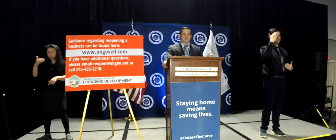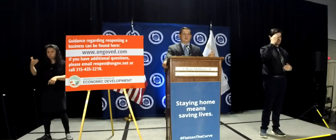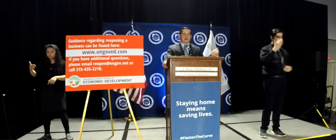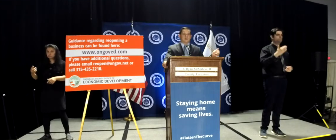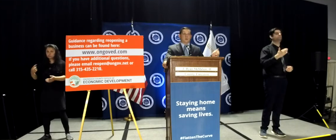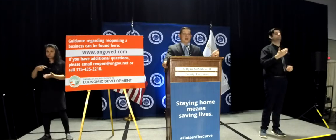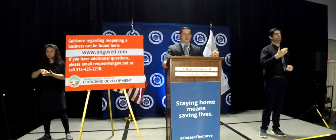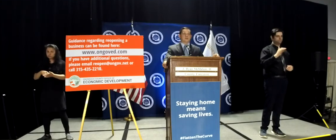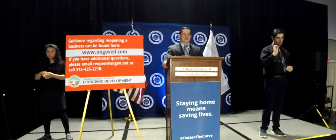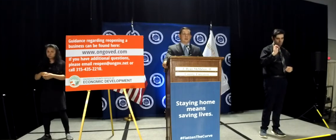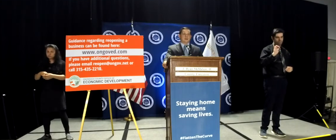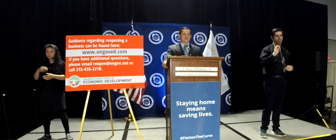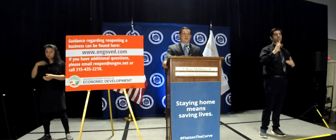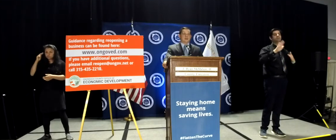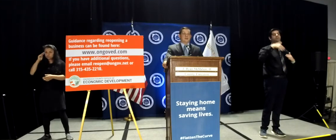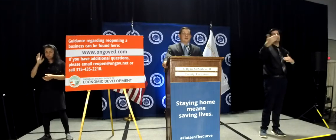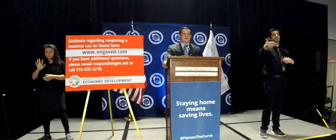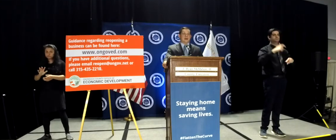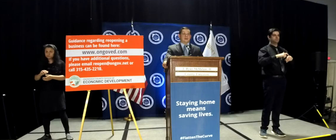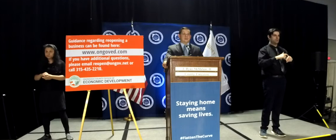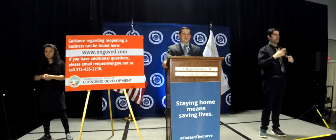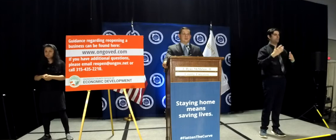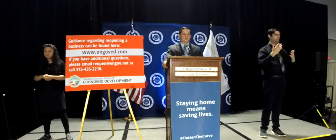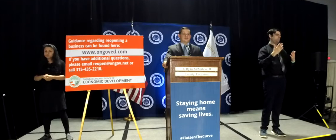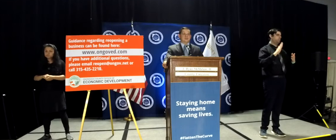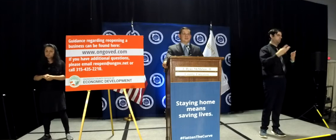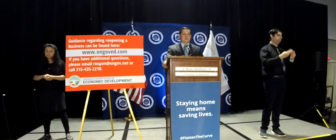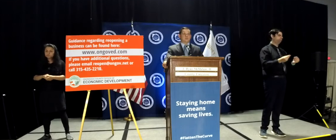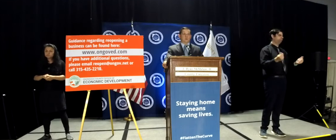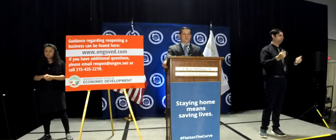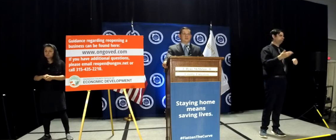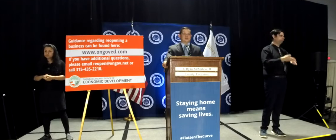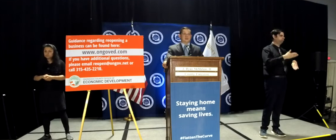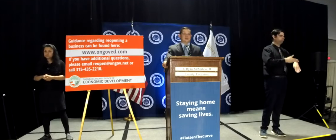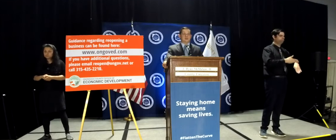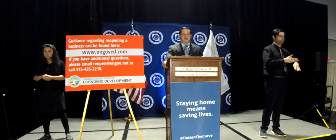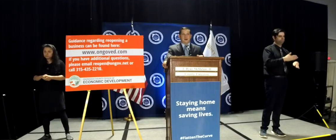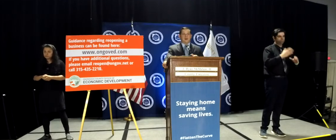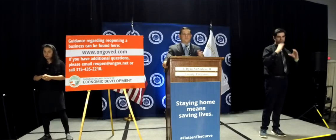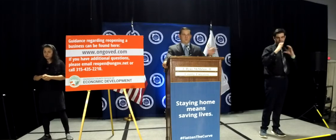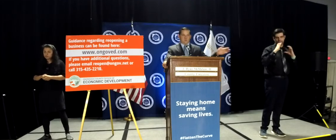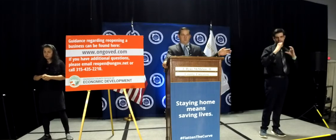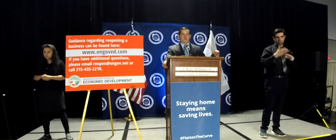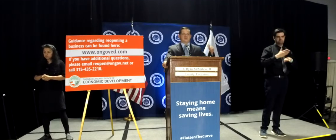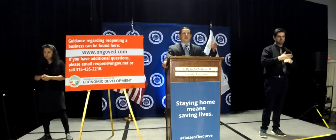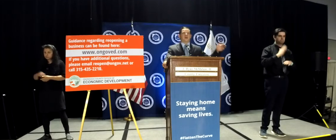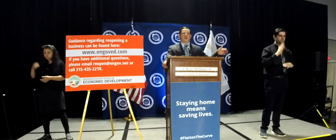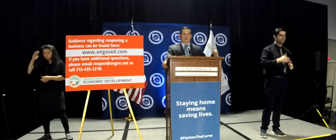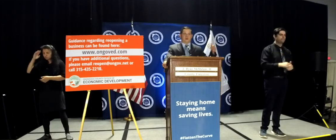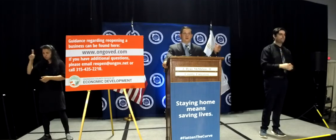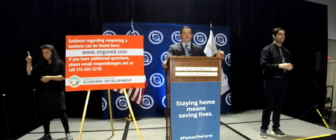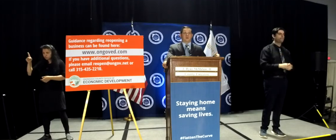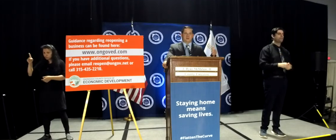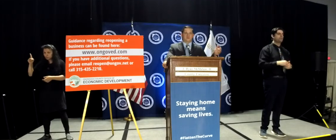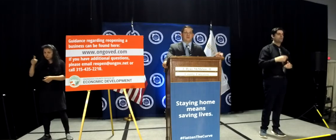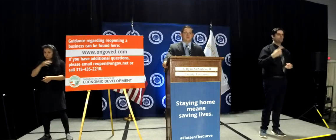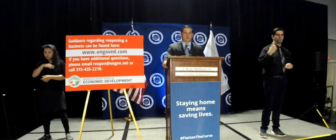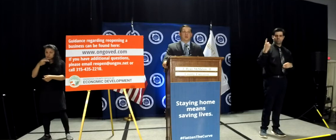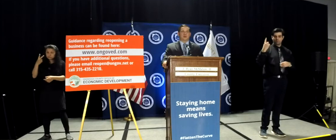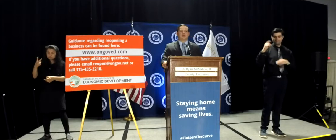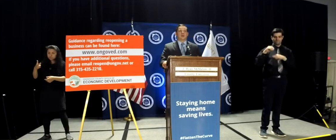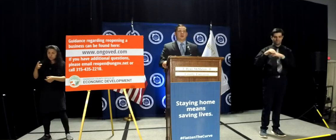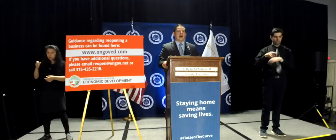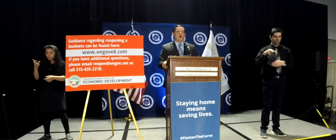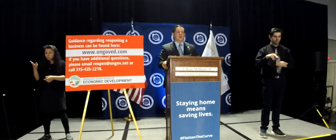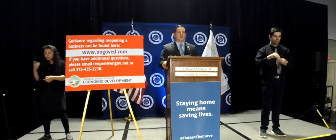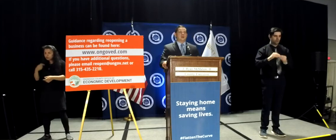Dr. X and Dr. Y looked at the data? They see the same thing we're seeing. we'll be pushing that earlier going into phase